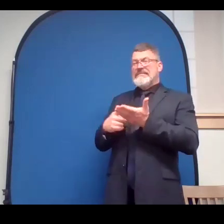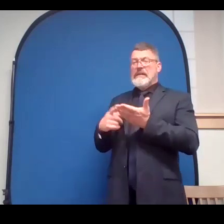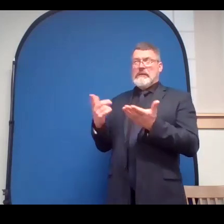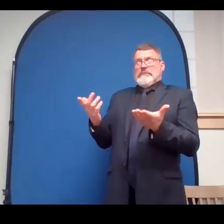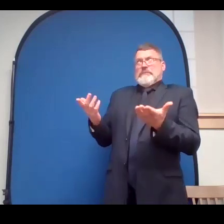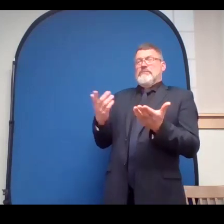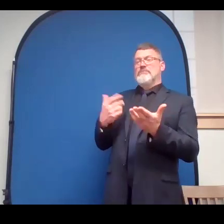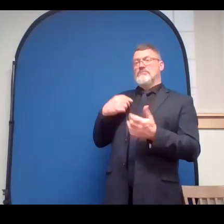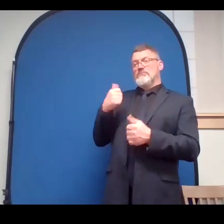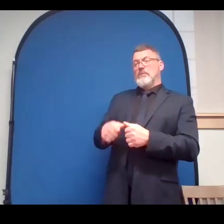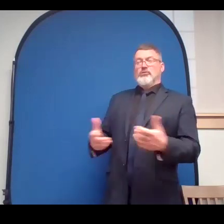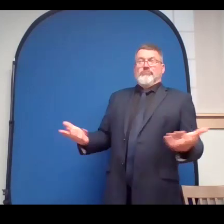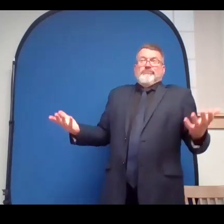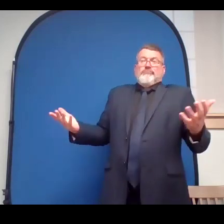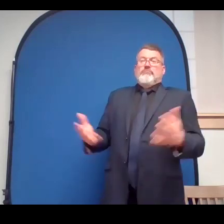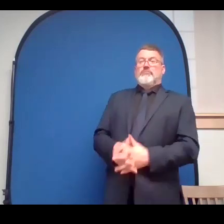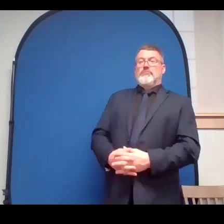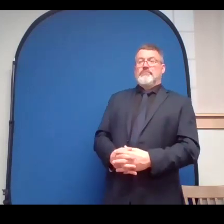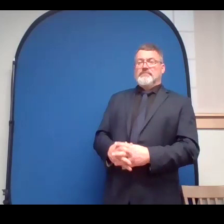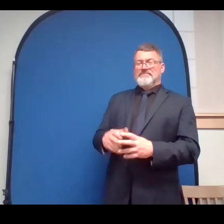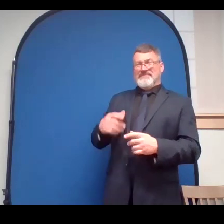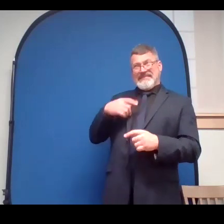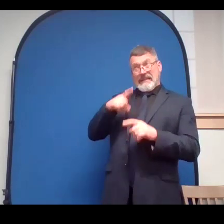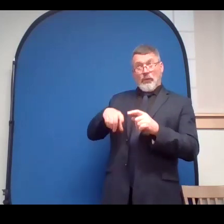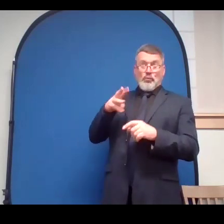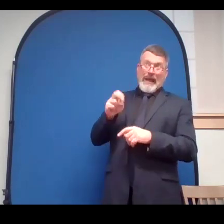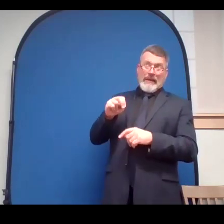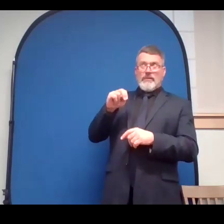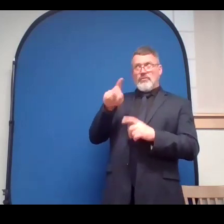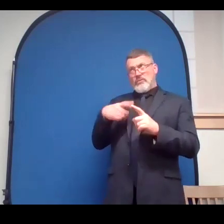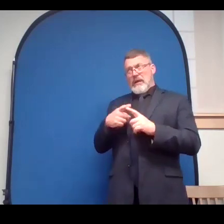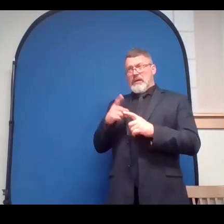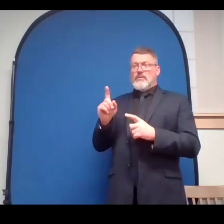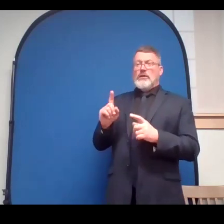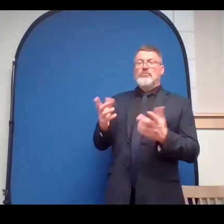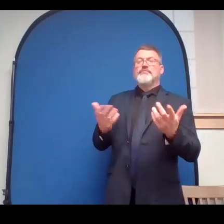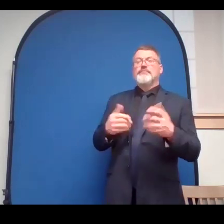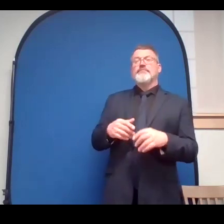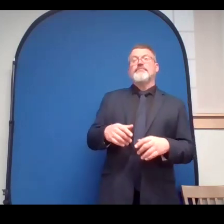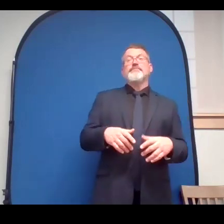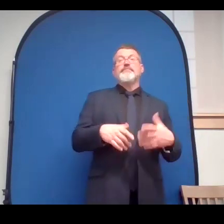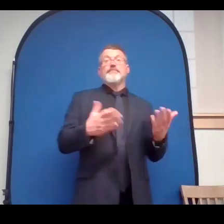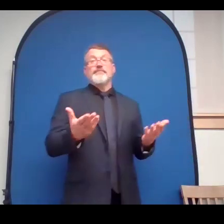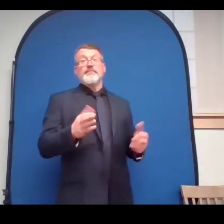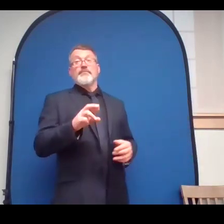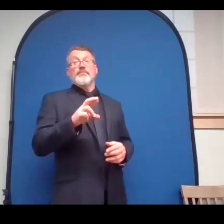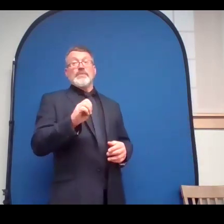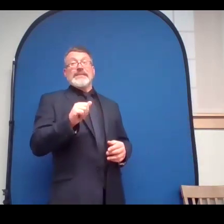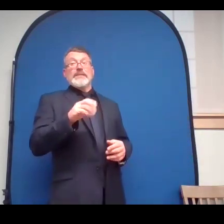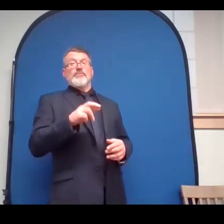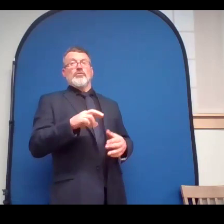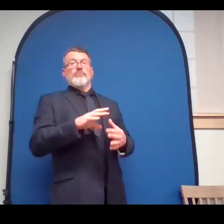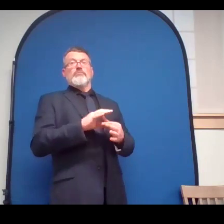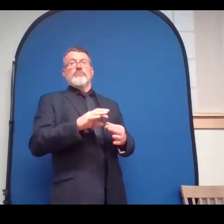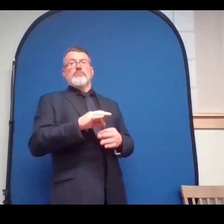I can't remember the conversation if we did. Well, according to Captain Reamer, you had a conversation in which you said